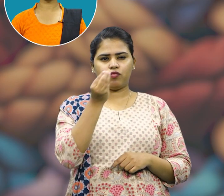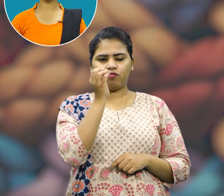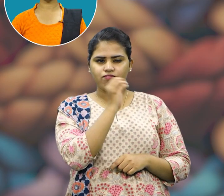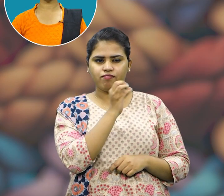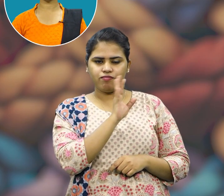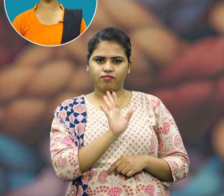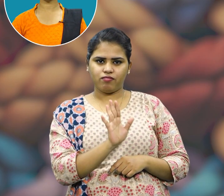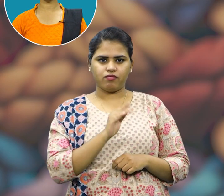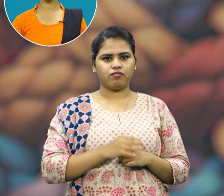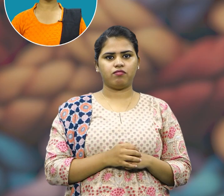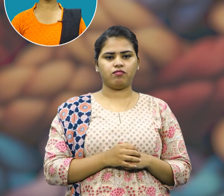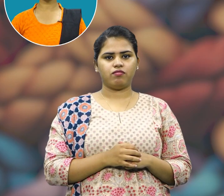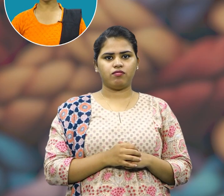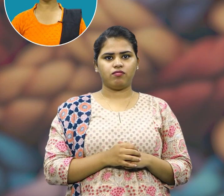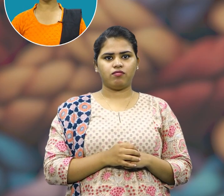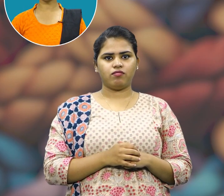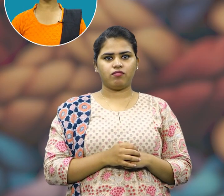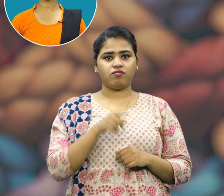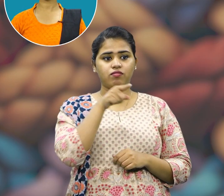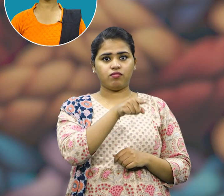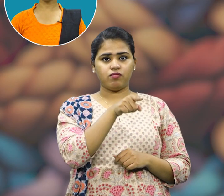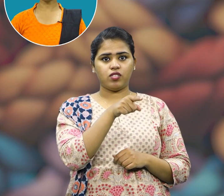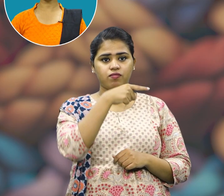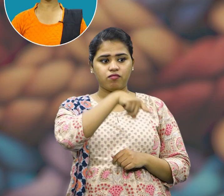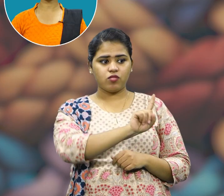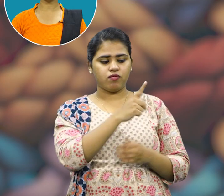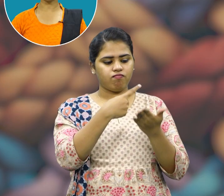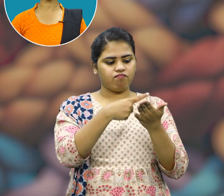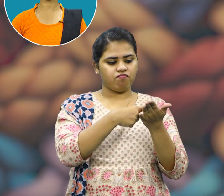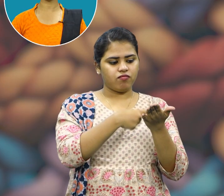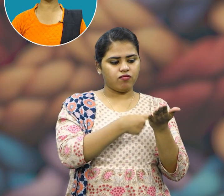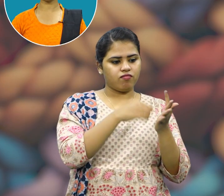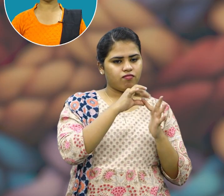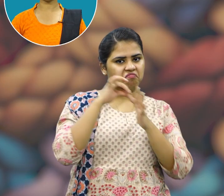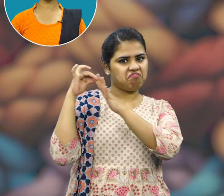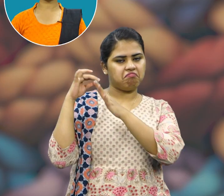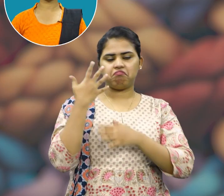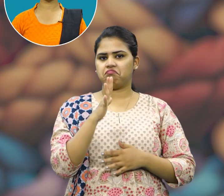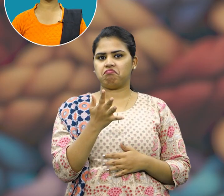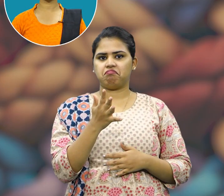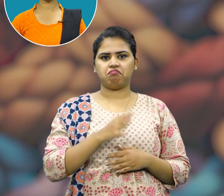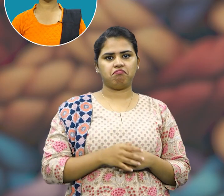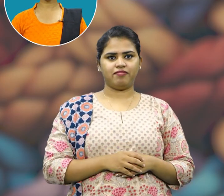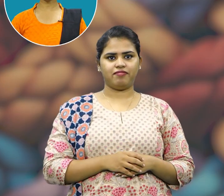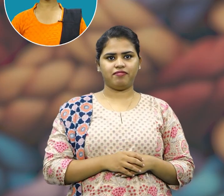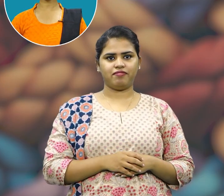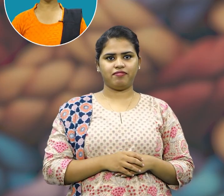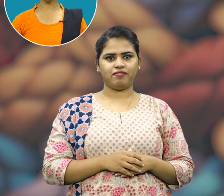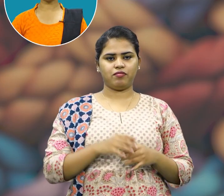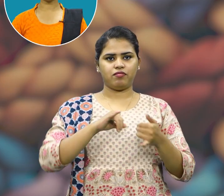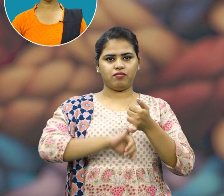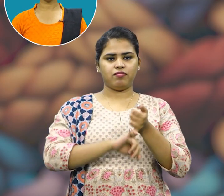also. They do not possess specific desirable properties.